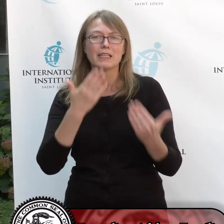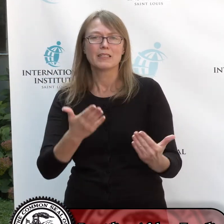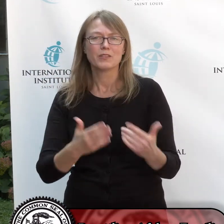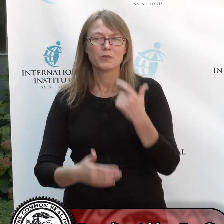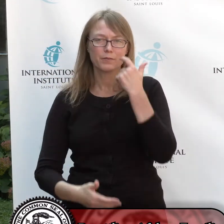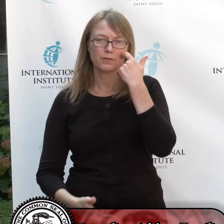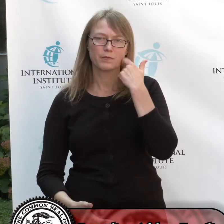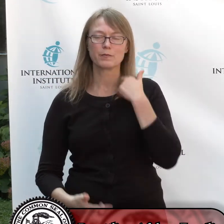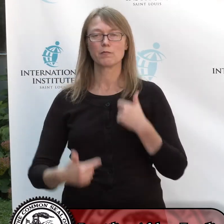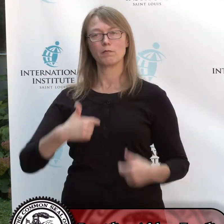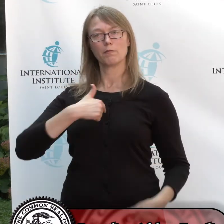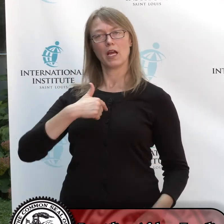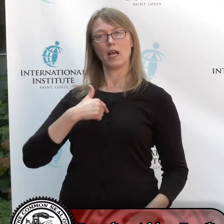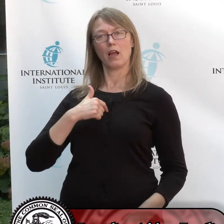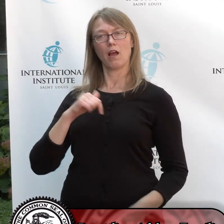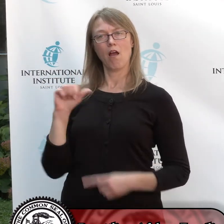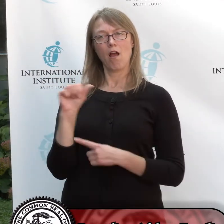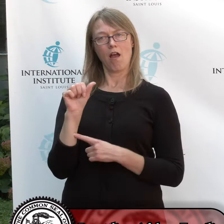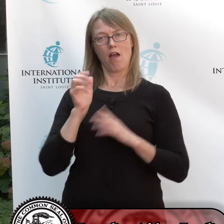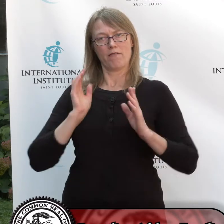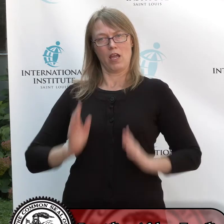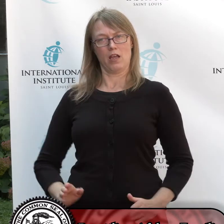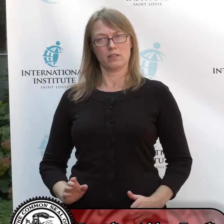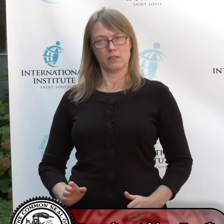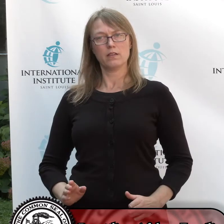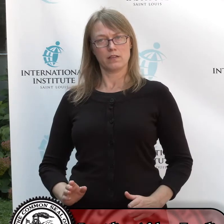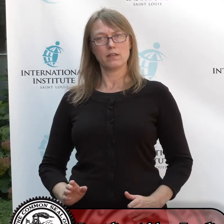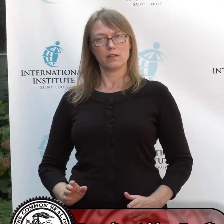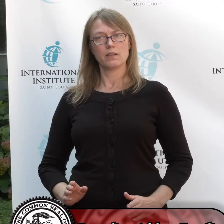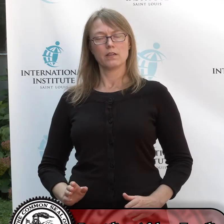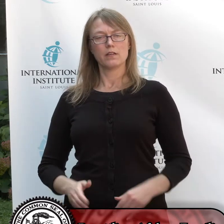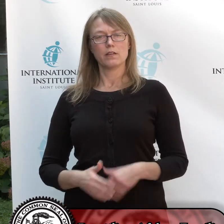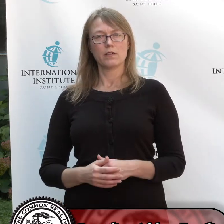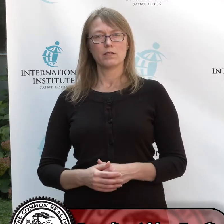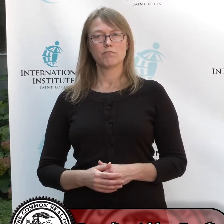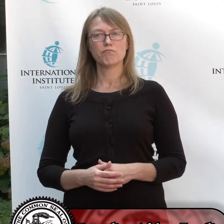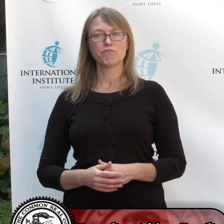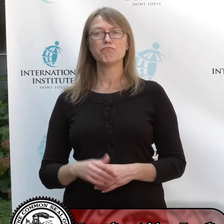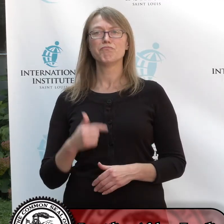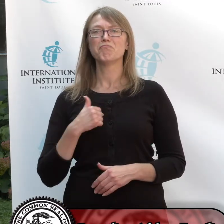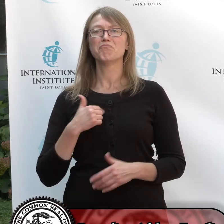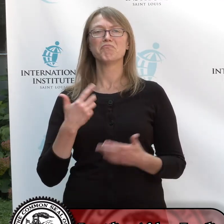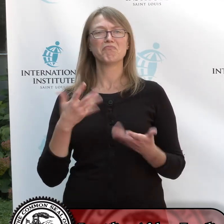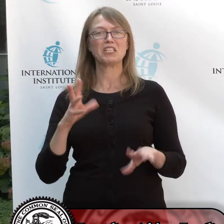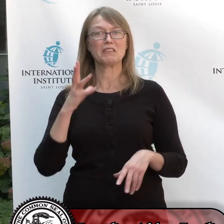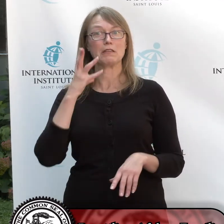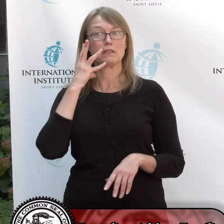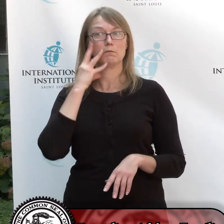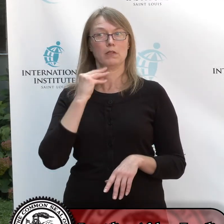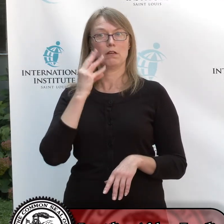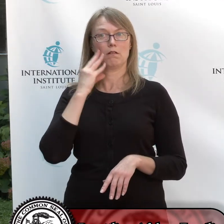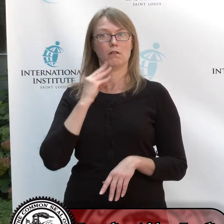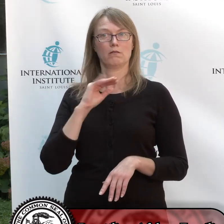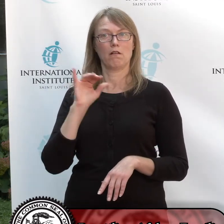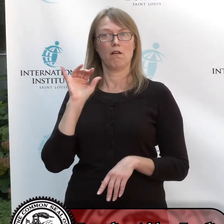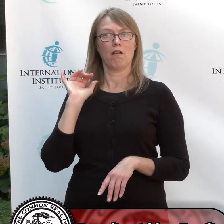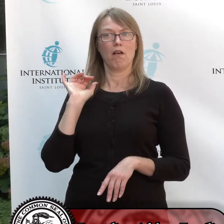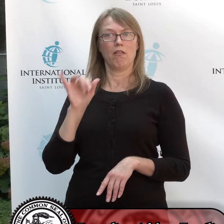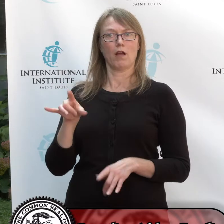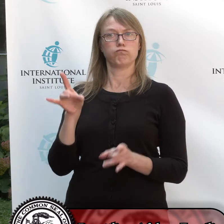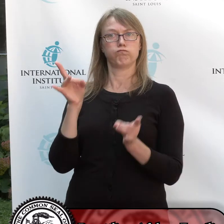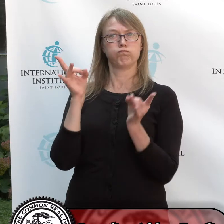I, as an Afghan that have or had experienced that dark